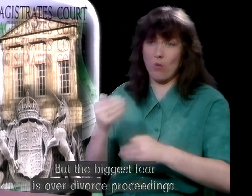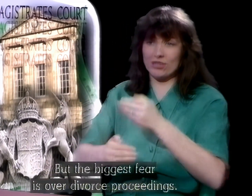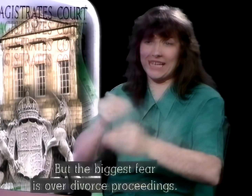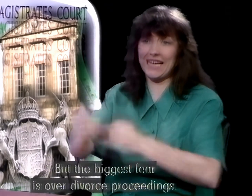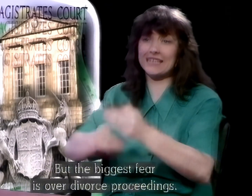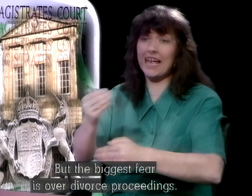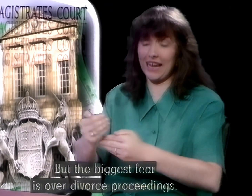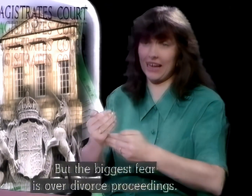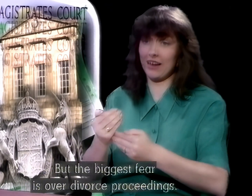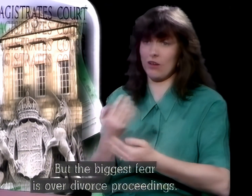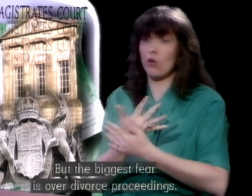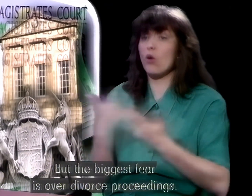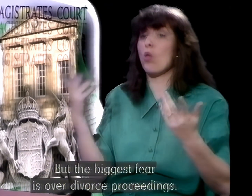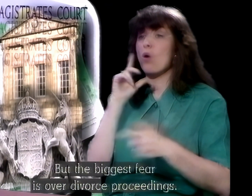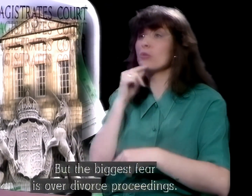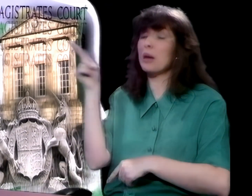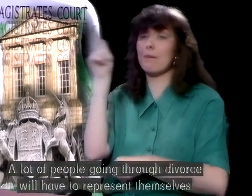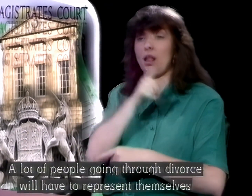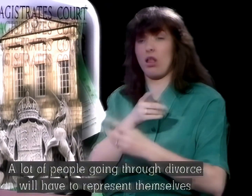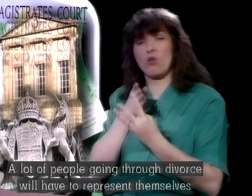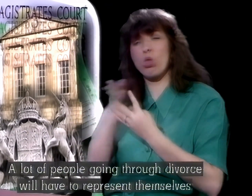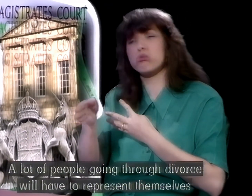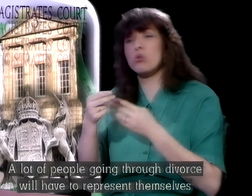divorce proceedings. A lot of people going through